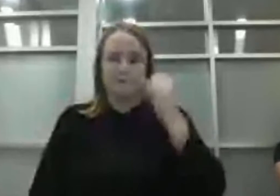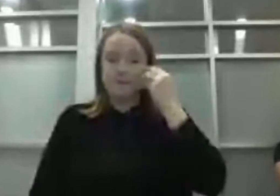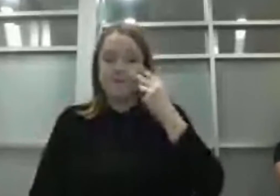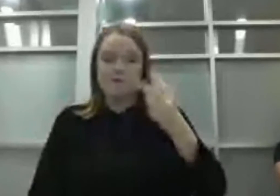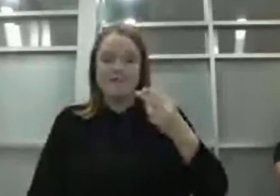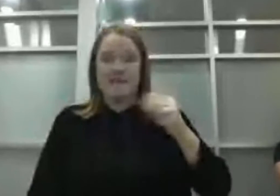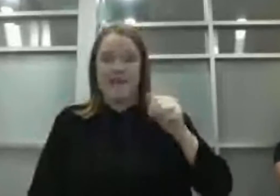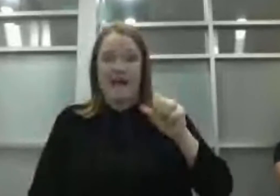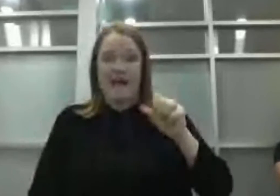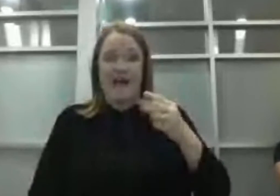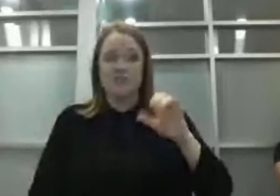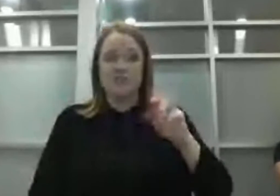Pretty nice. Kind of